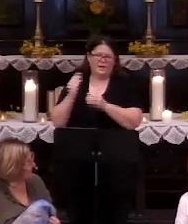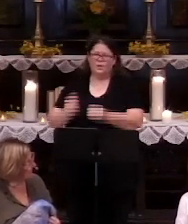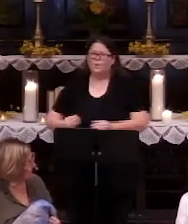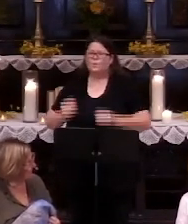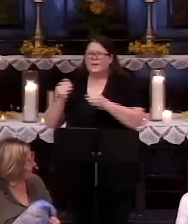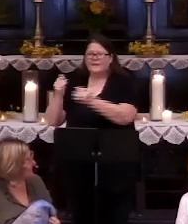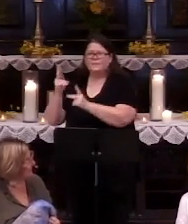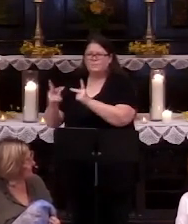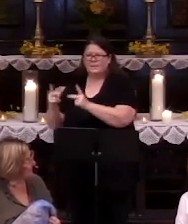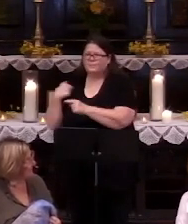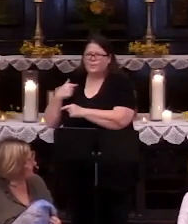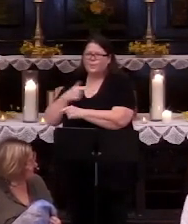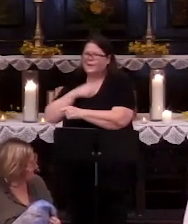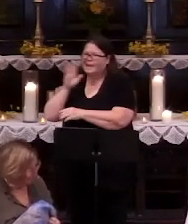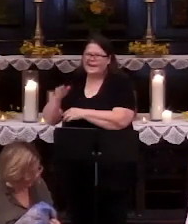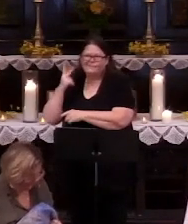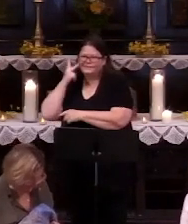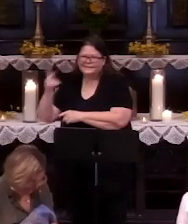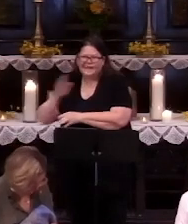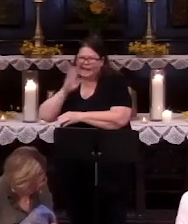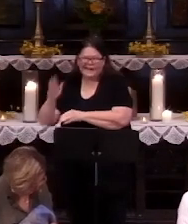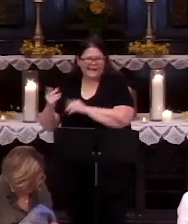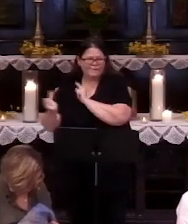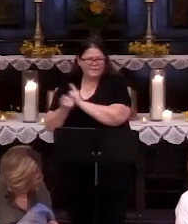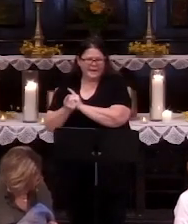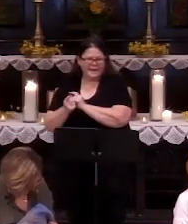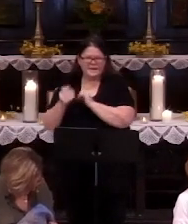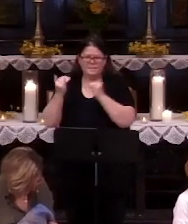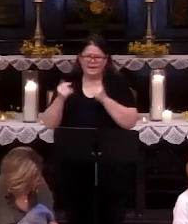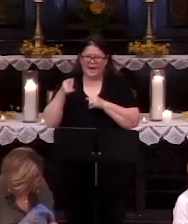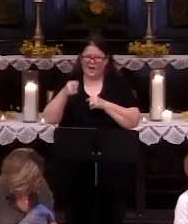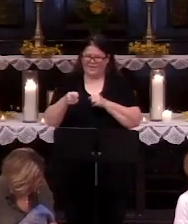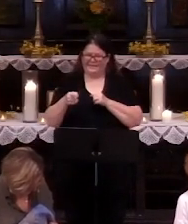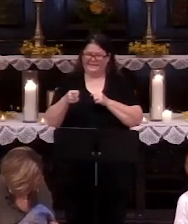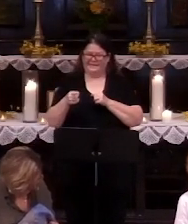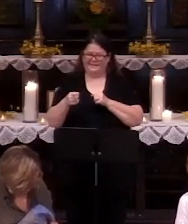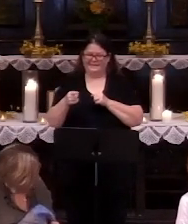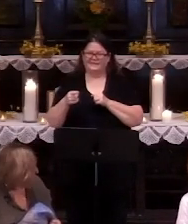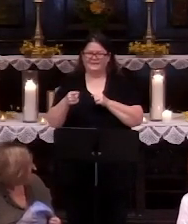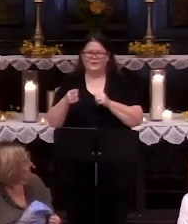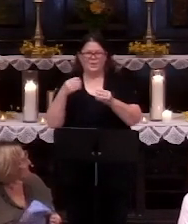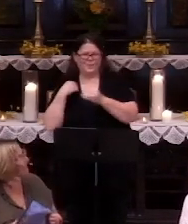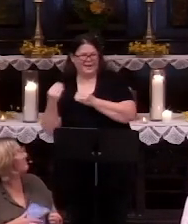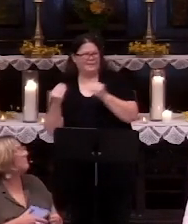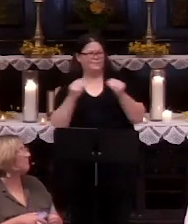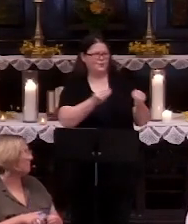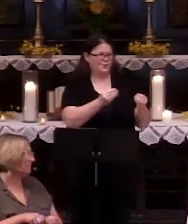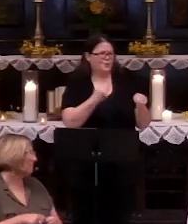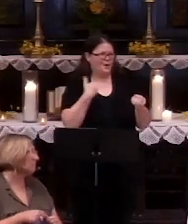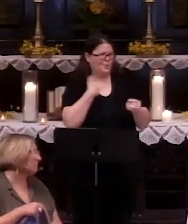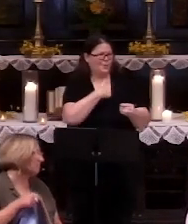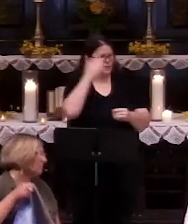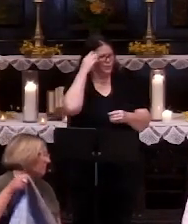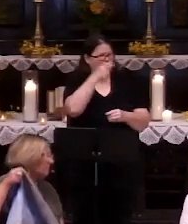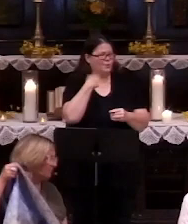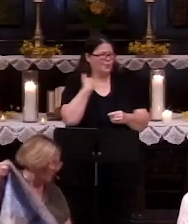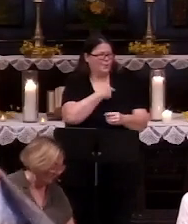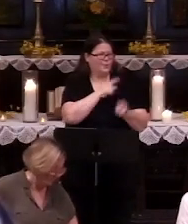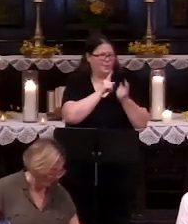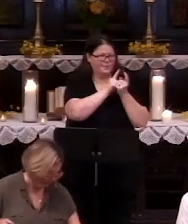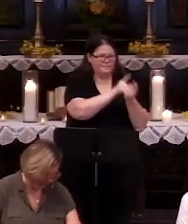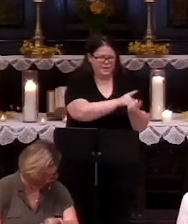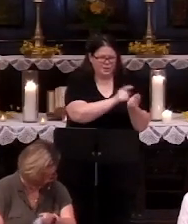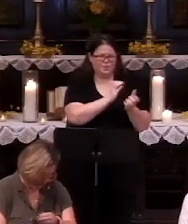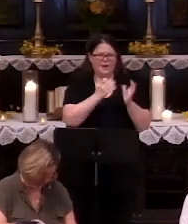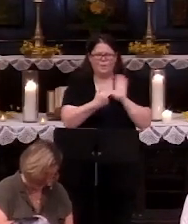meet. But this is being given to someone that we have met, someone that we've learned to